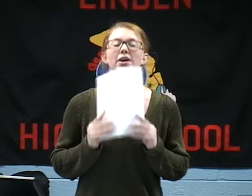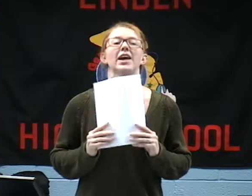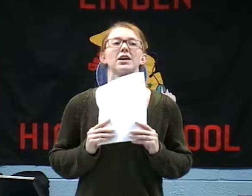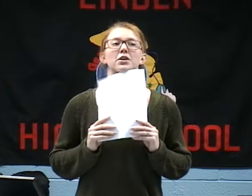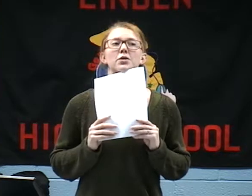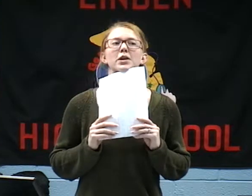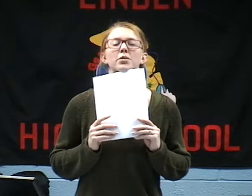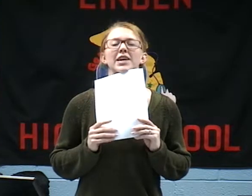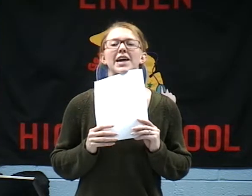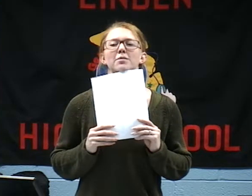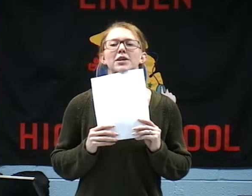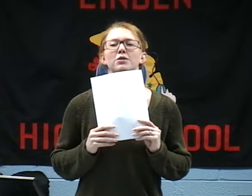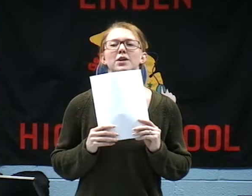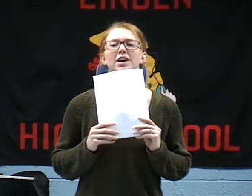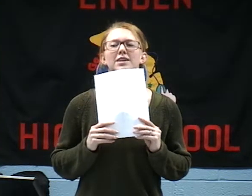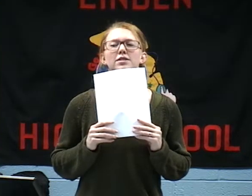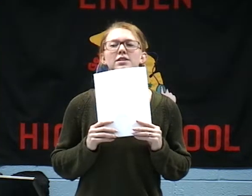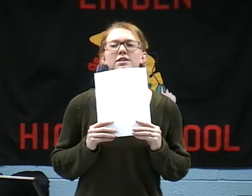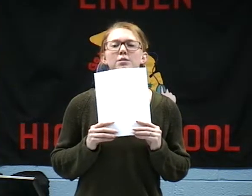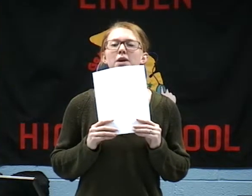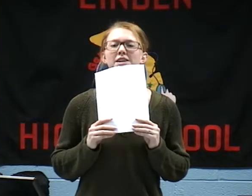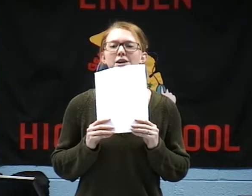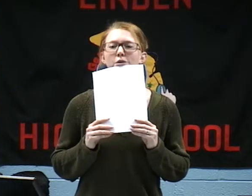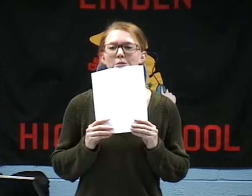Okay, we can play a game if you guys make a deal with me.